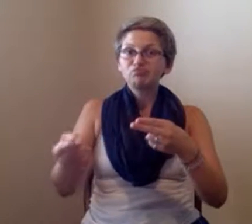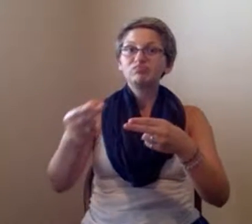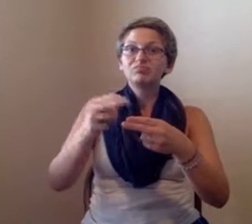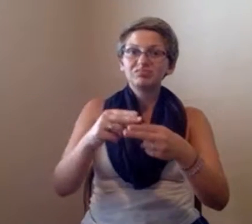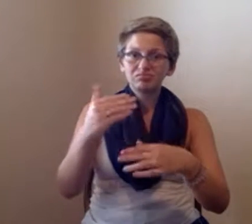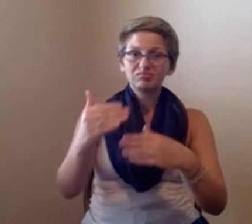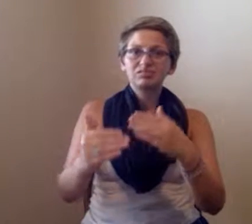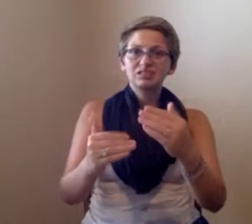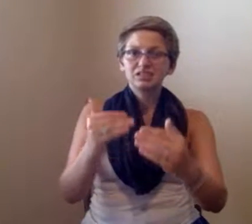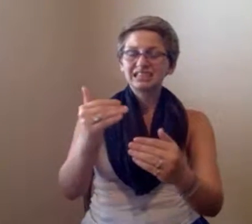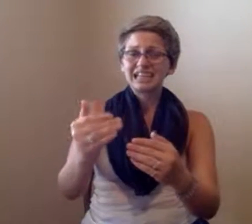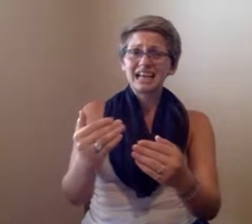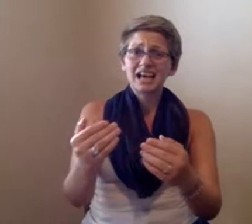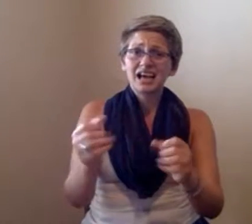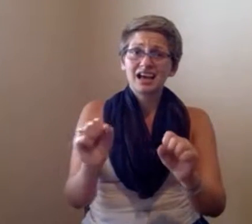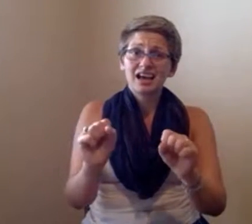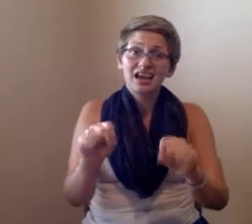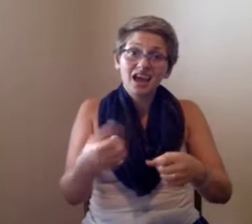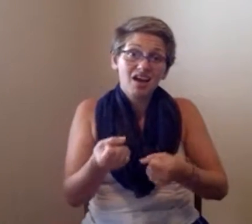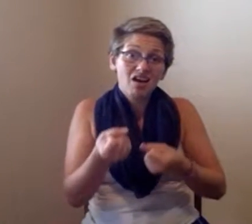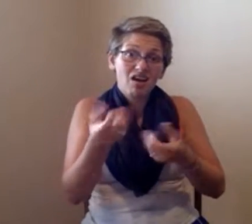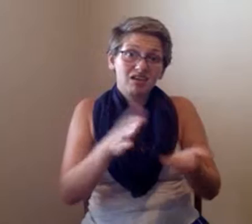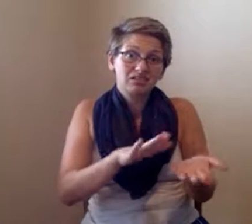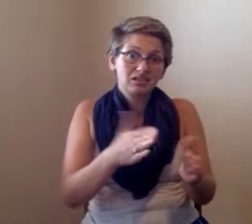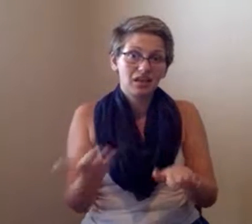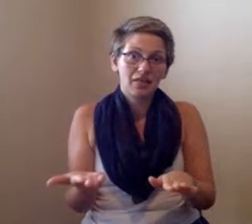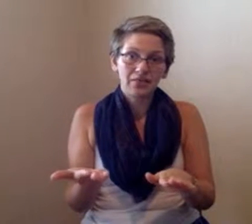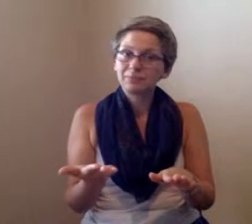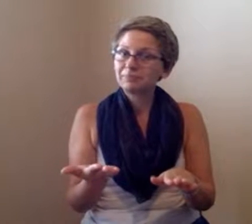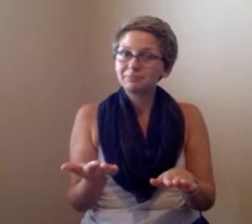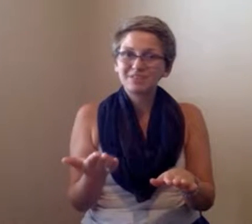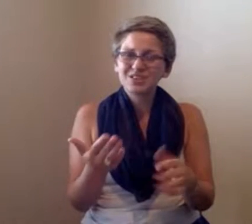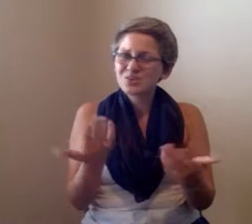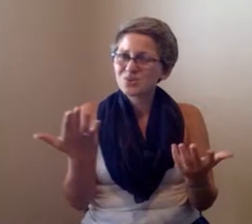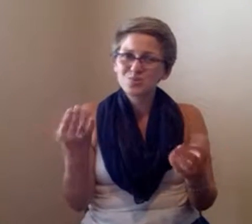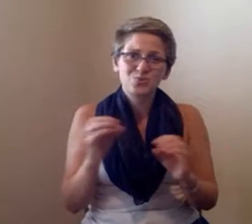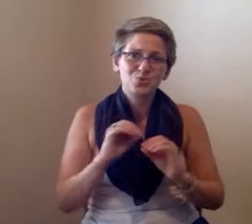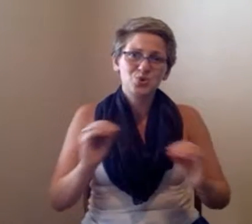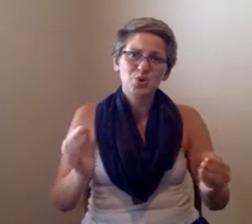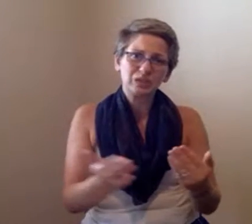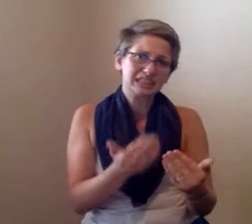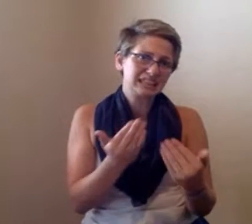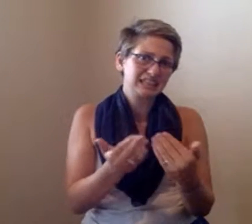quick fix for heart disease. There is some good news after all of that,